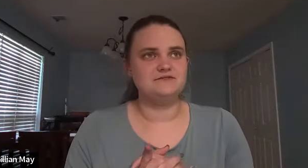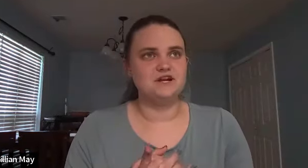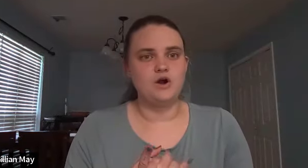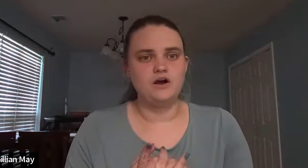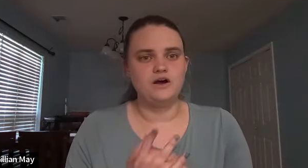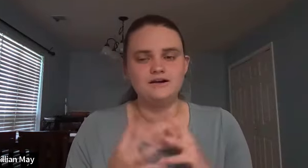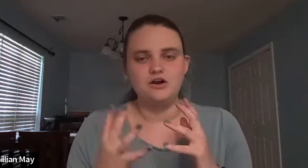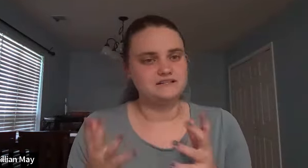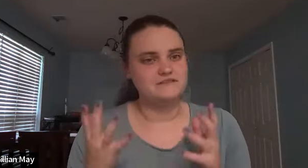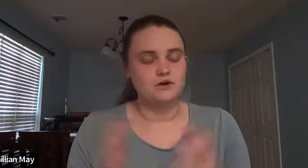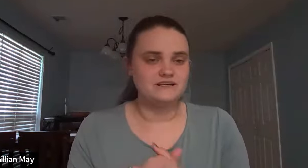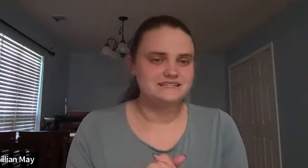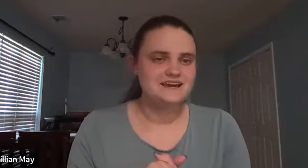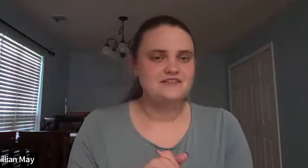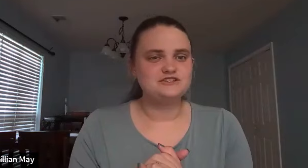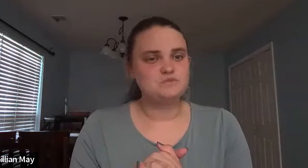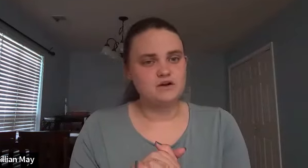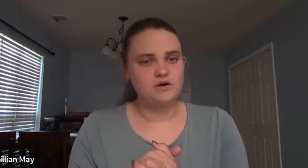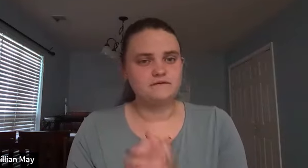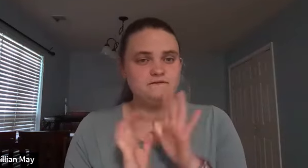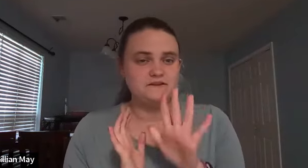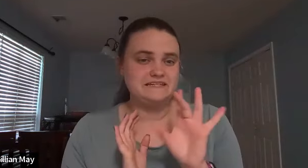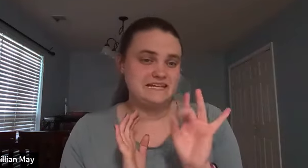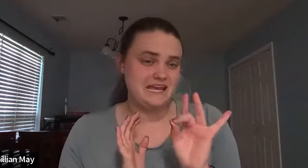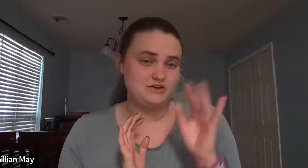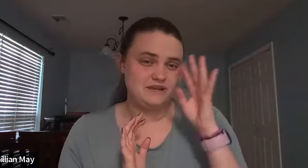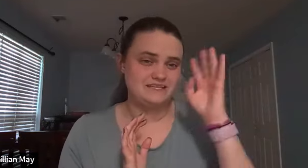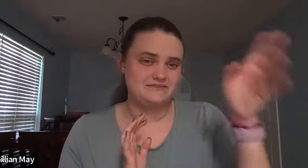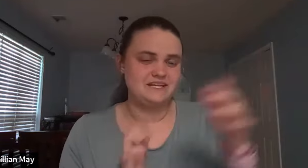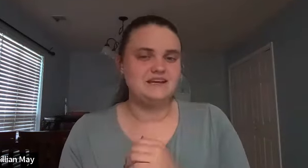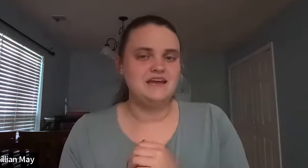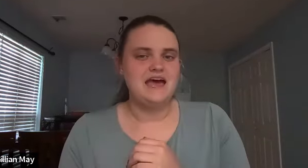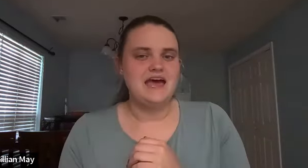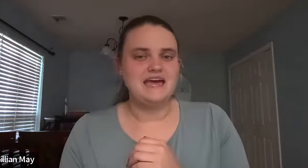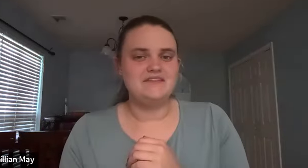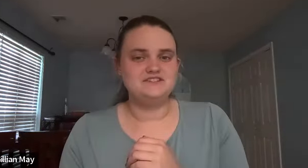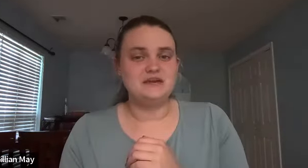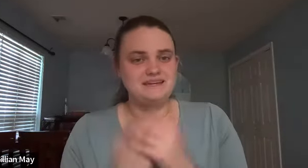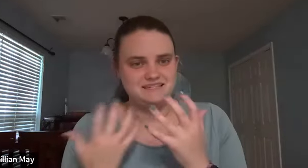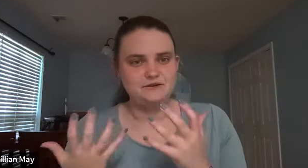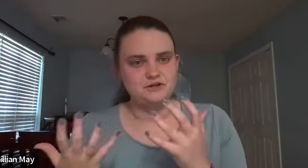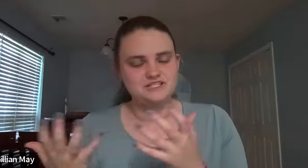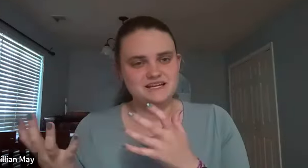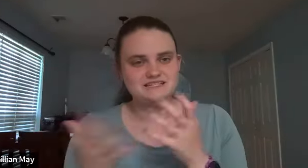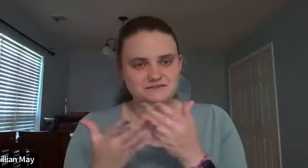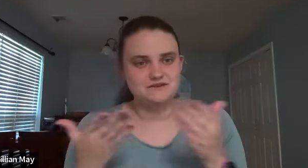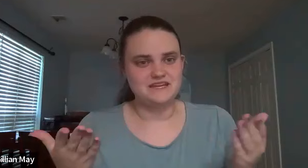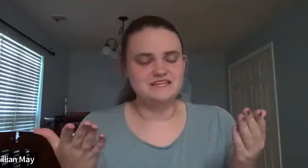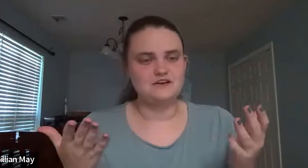different deaf artists. There's this one called 58 Creativity, and they make different merchandise and different things that are